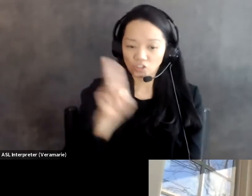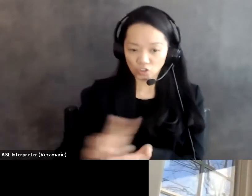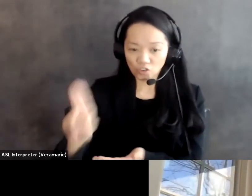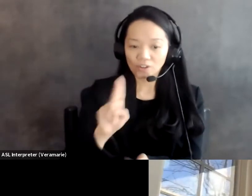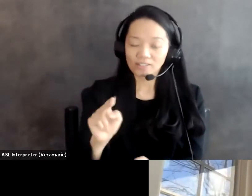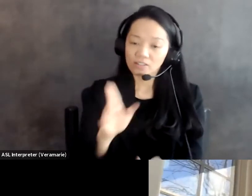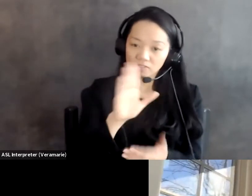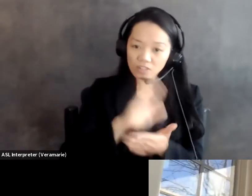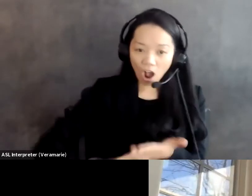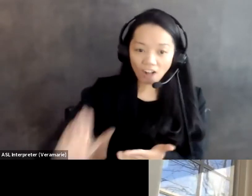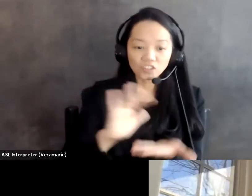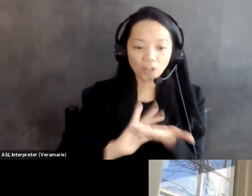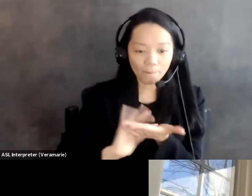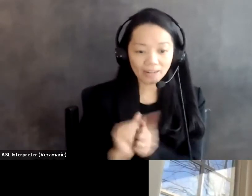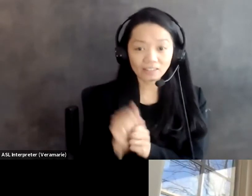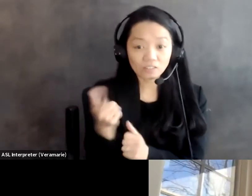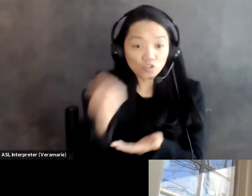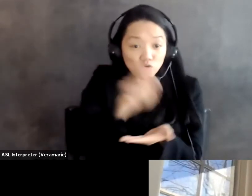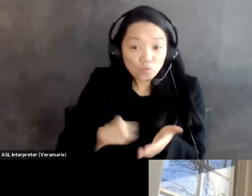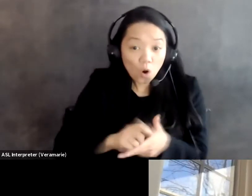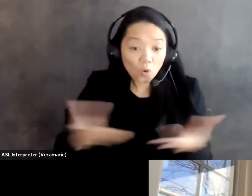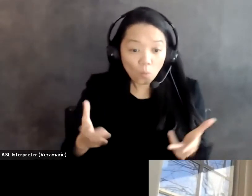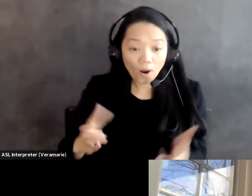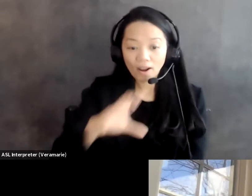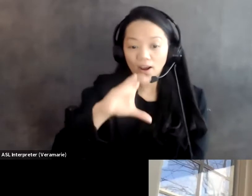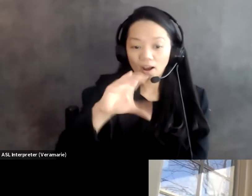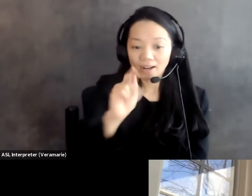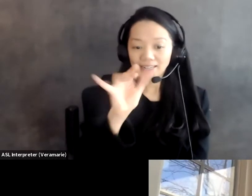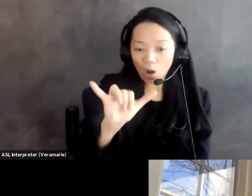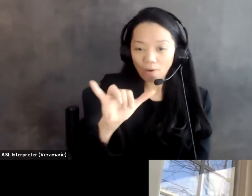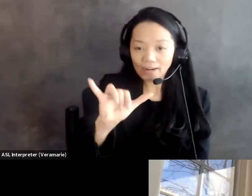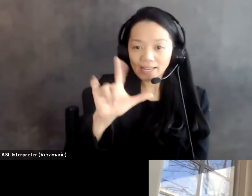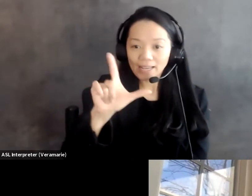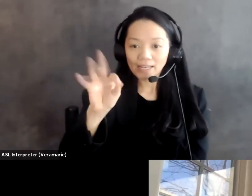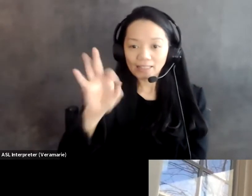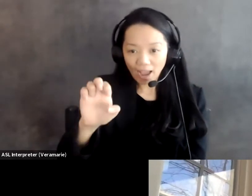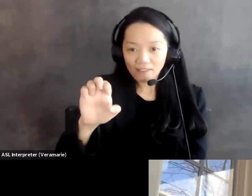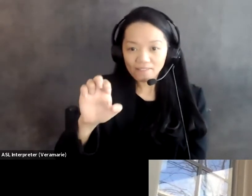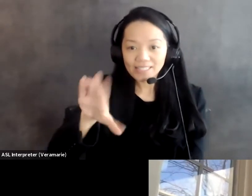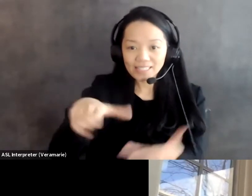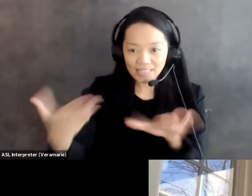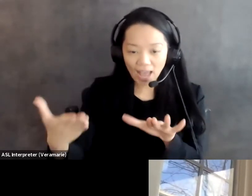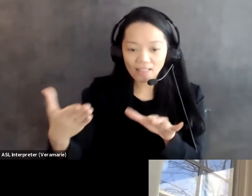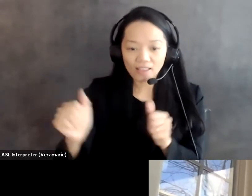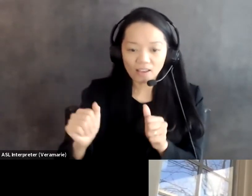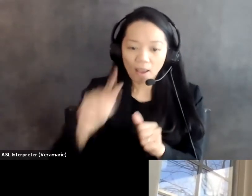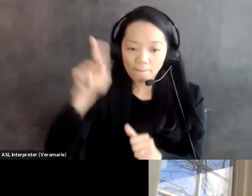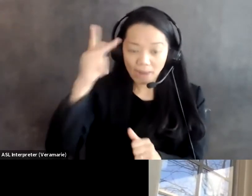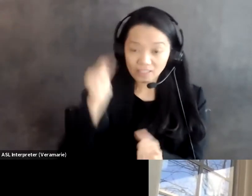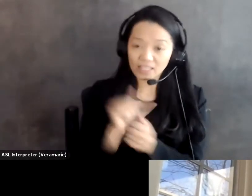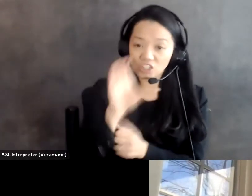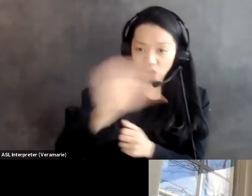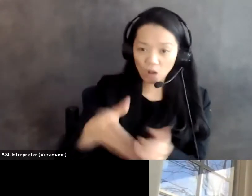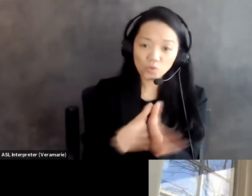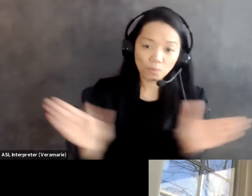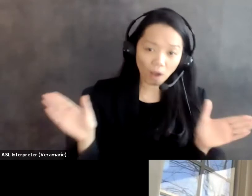Medicine. He is the author of County, Life, Death, and Politics at Chicago's Public Hospital,